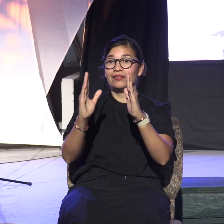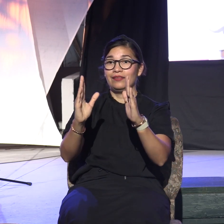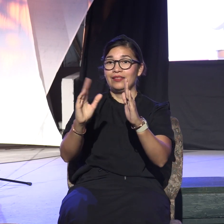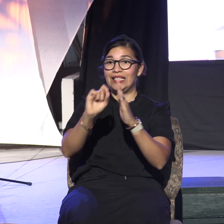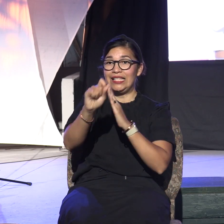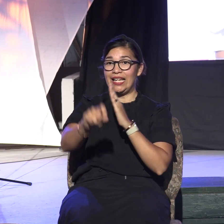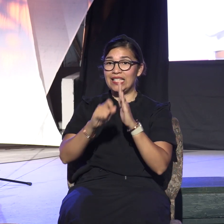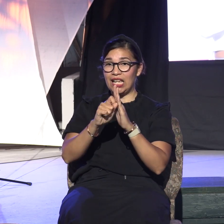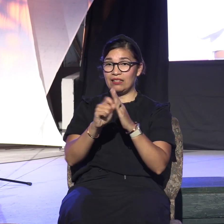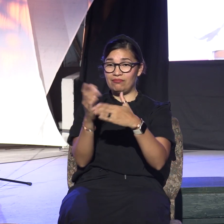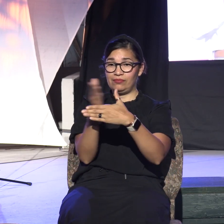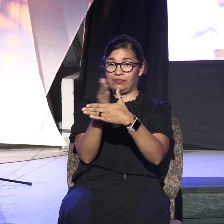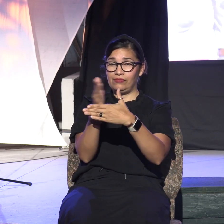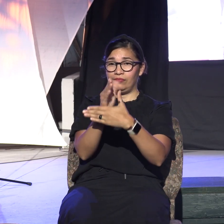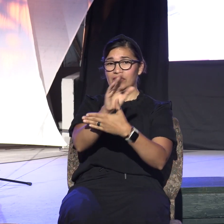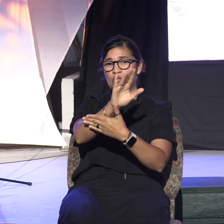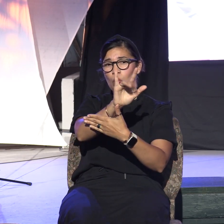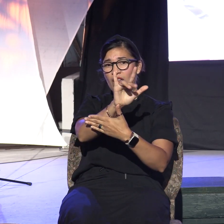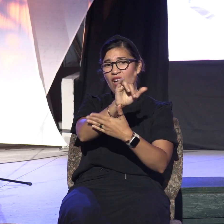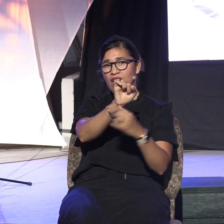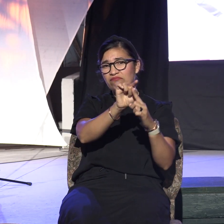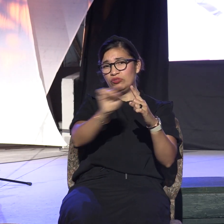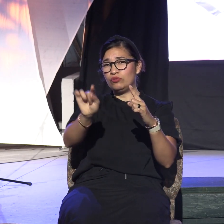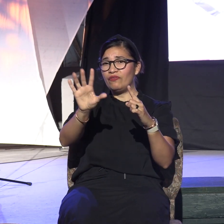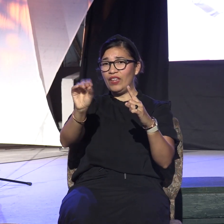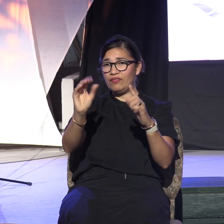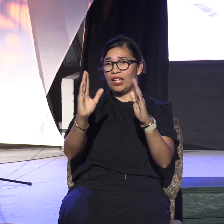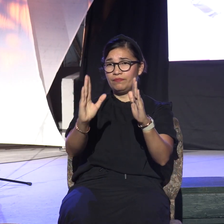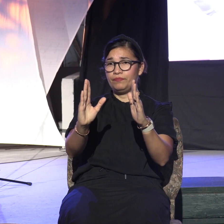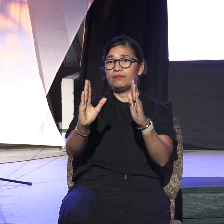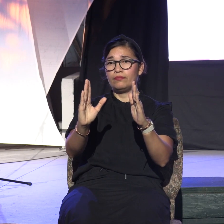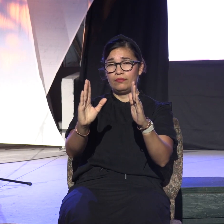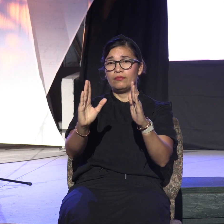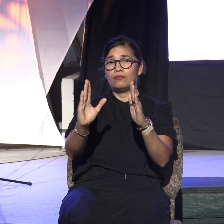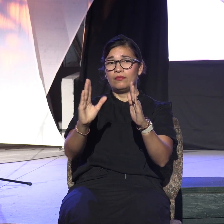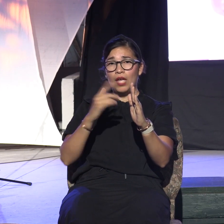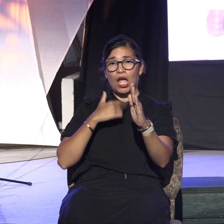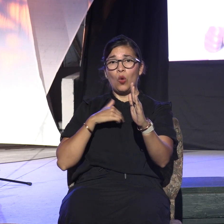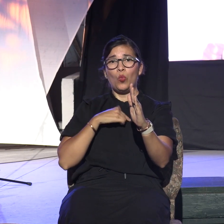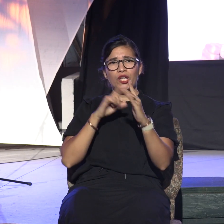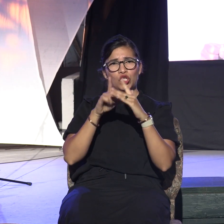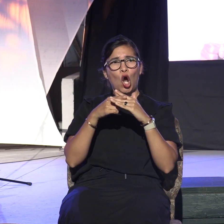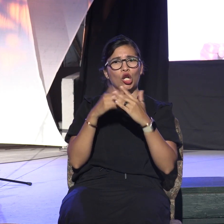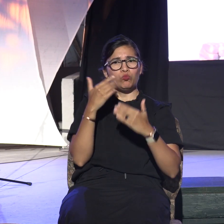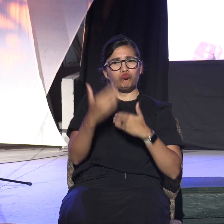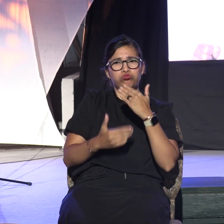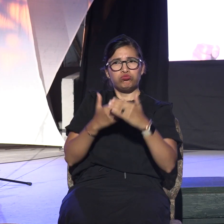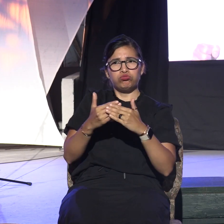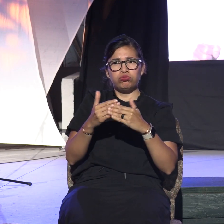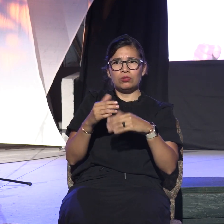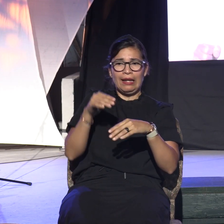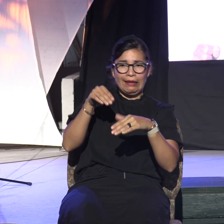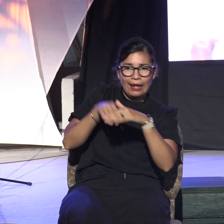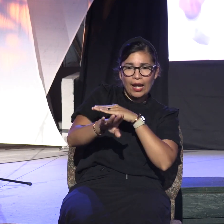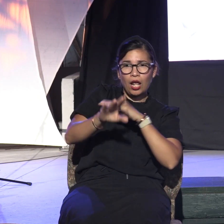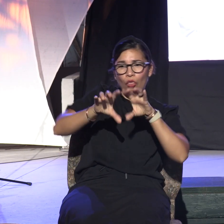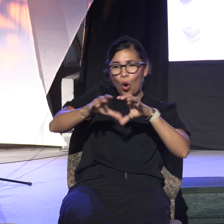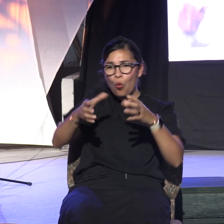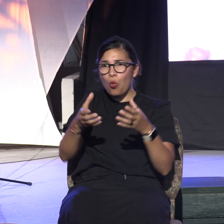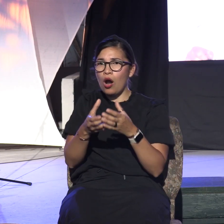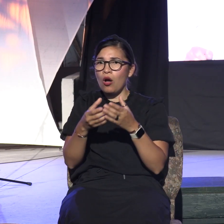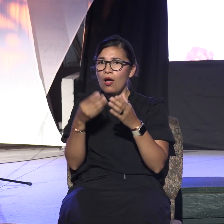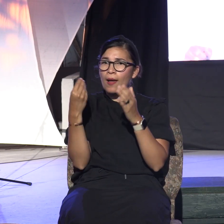a lot of money, fattening the portfolio, buying yachts and cars, advancing in the